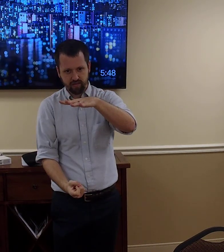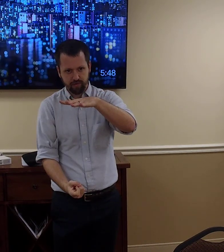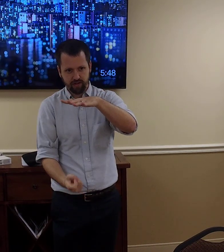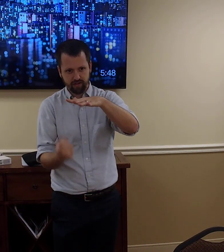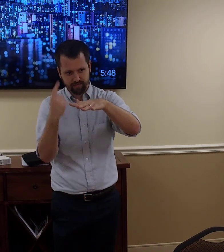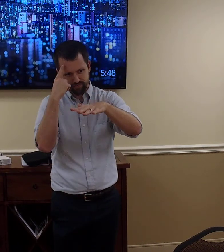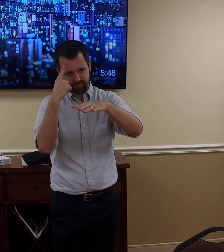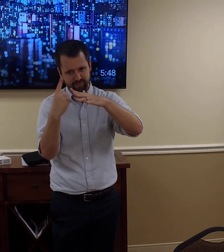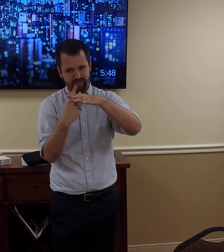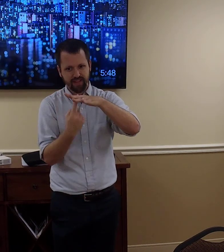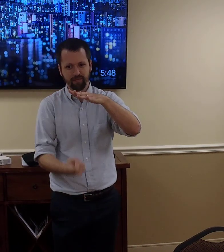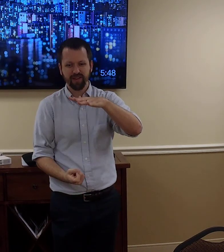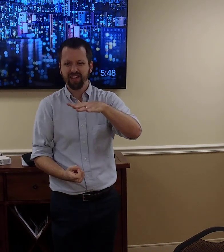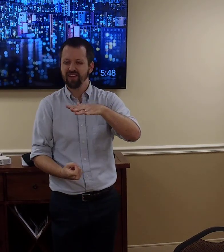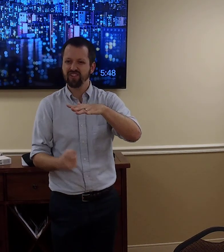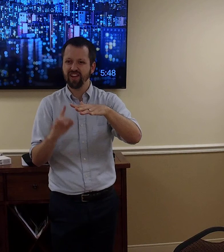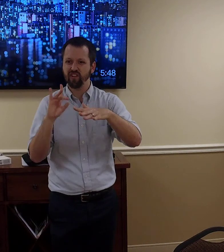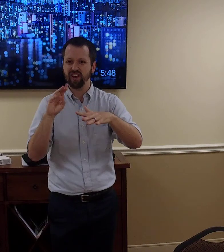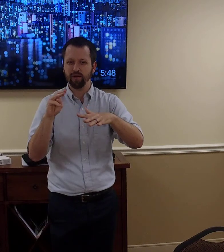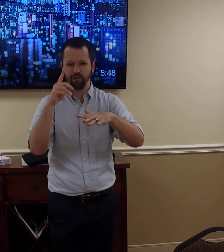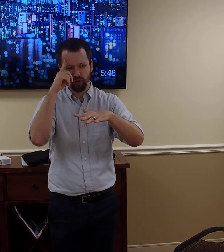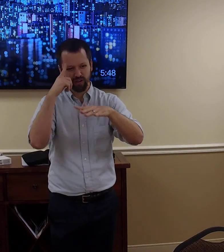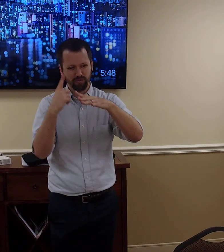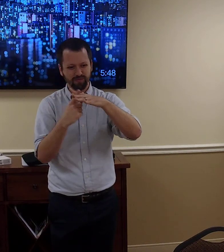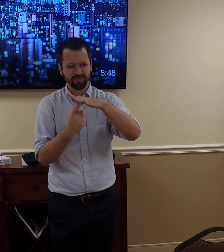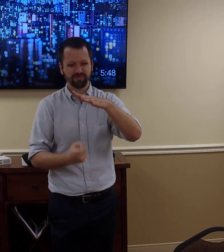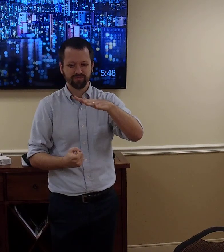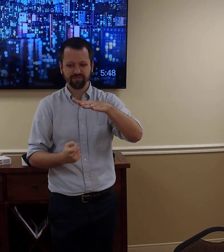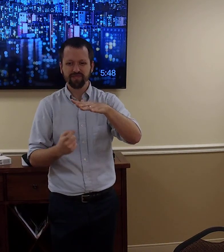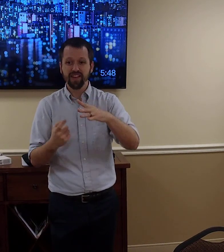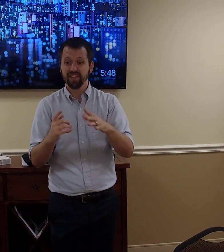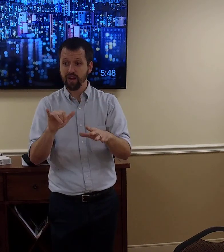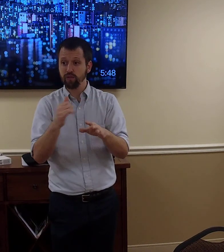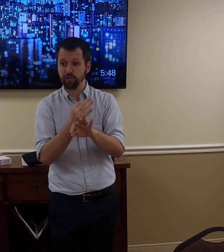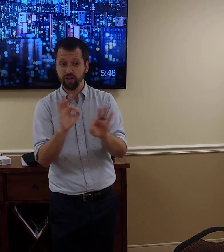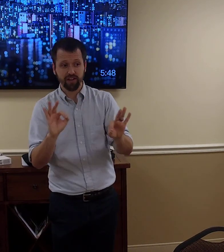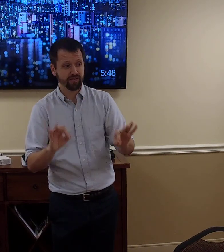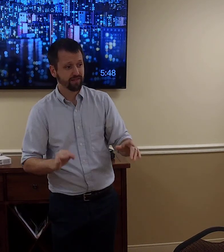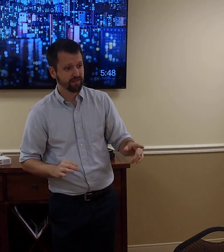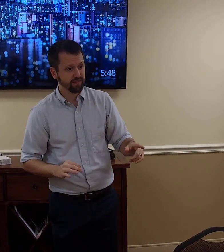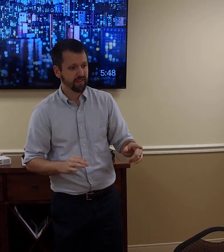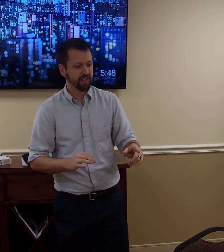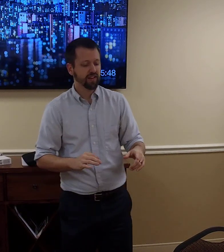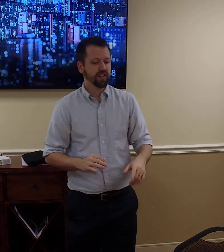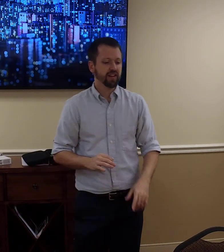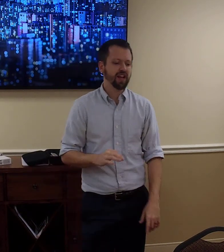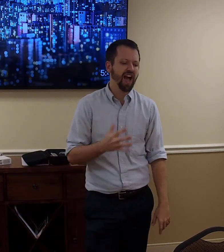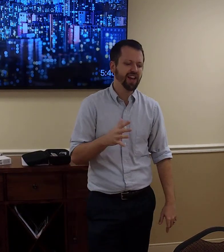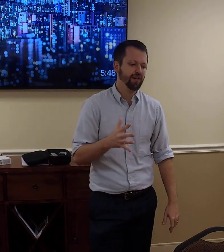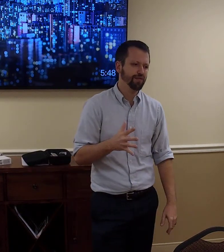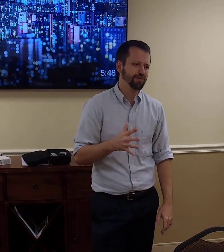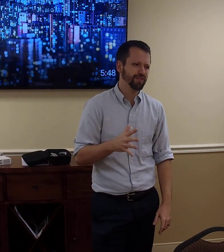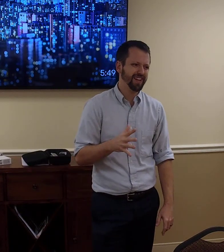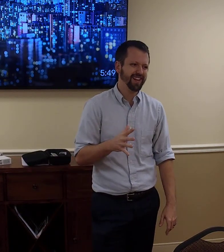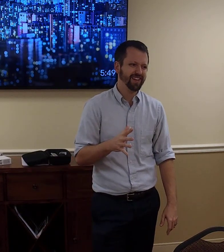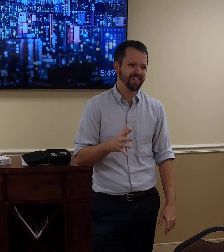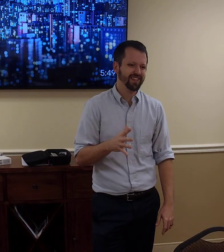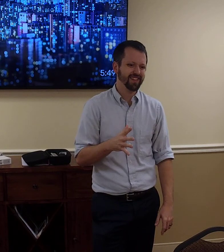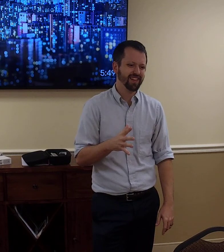disappeared. Yep. There's another idiom for you. That one's free. Would that be a classifier? Kind of. In